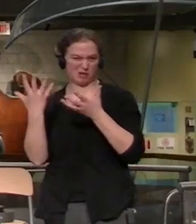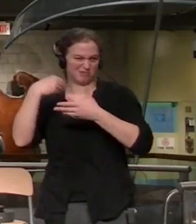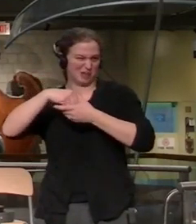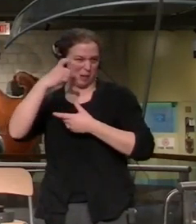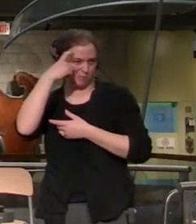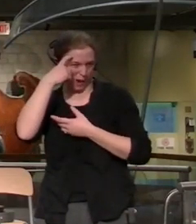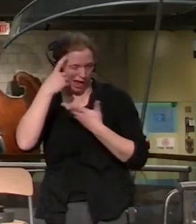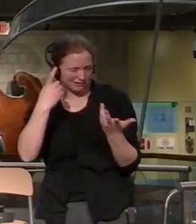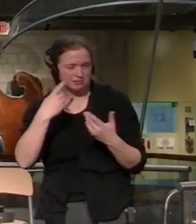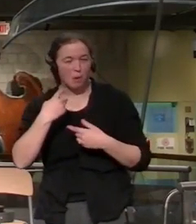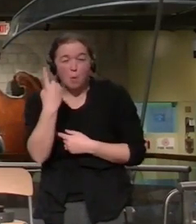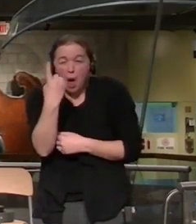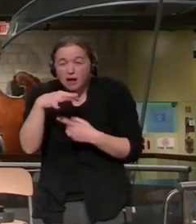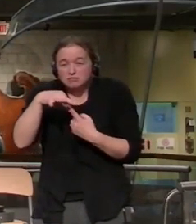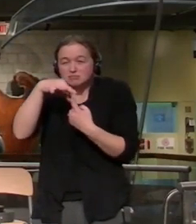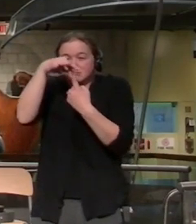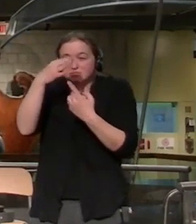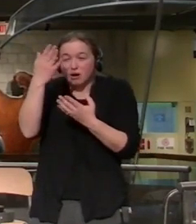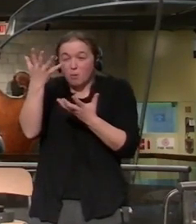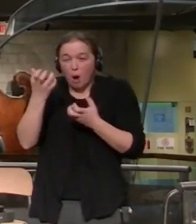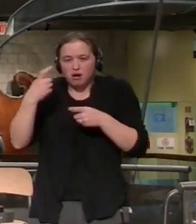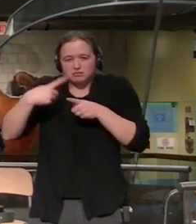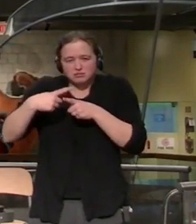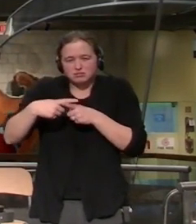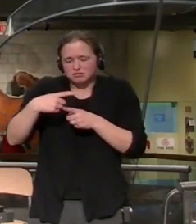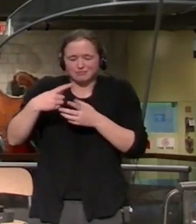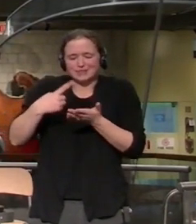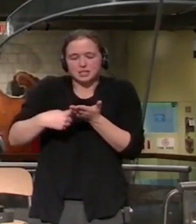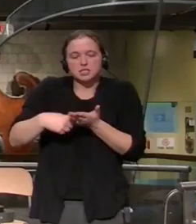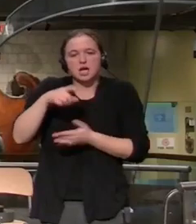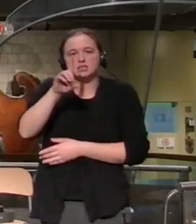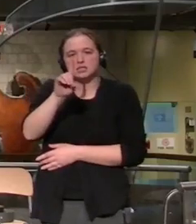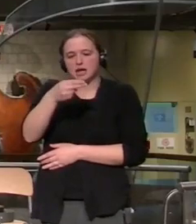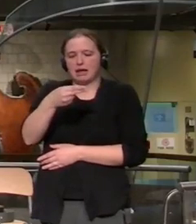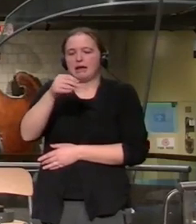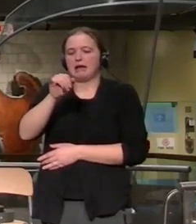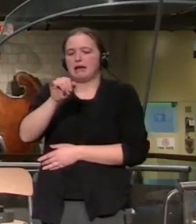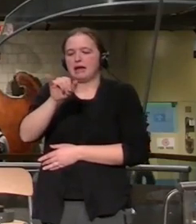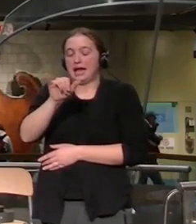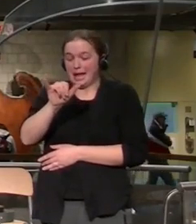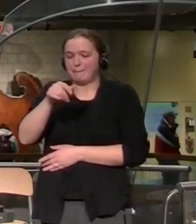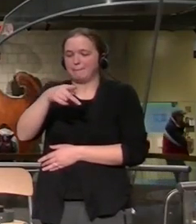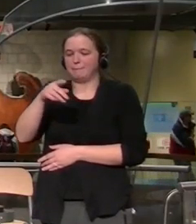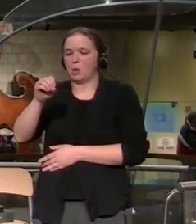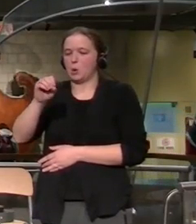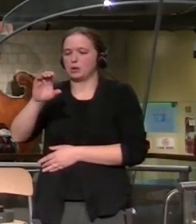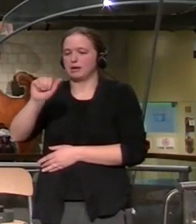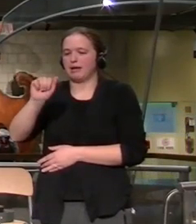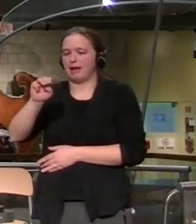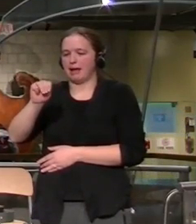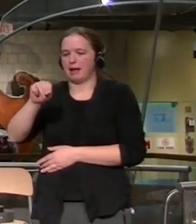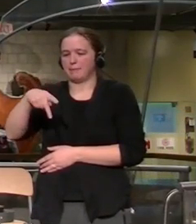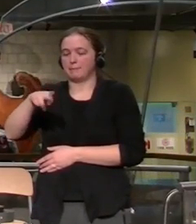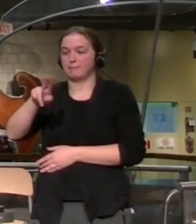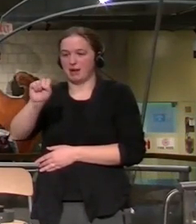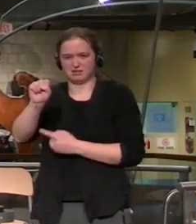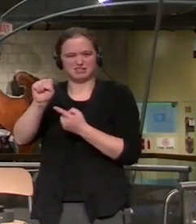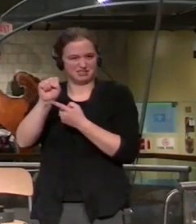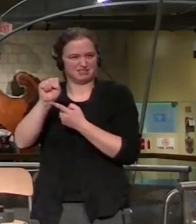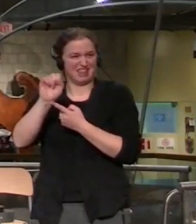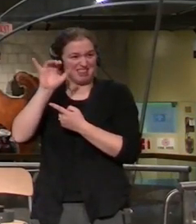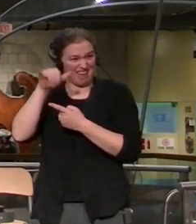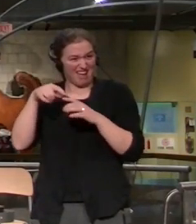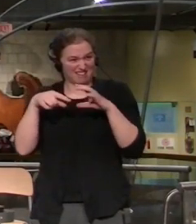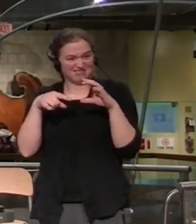brain called the hippocampus. This is buried really in the middle of our brains, and this is the seat of our memories. Now, we know